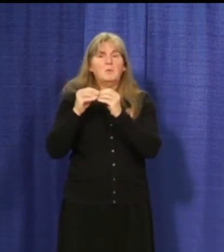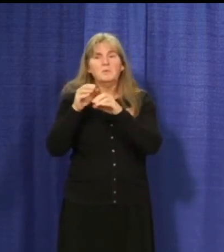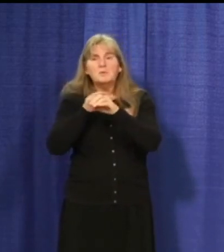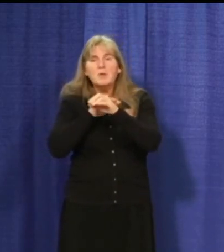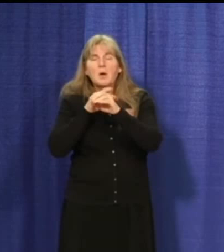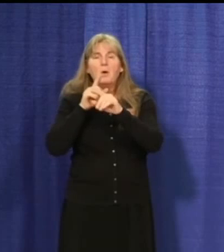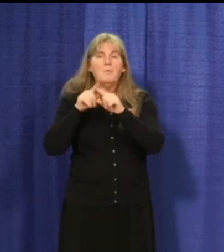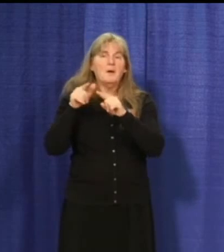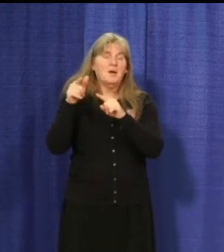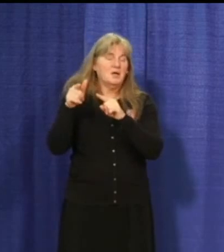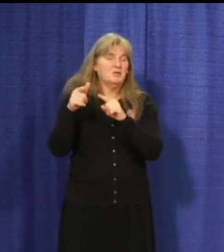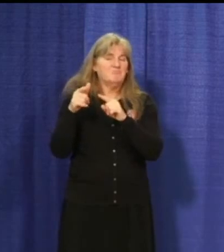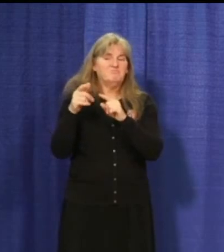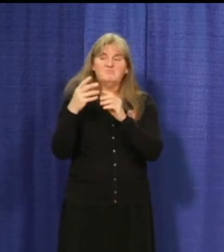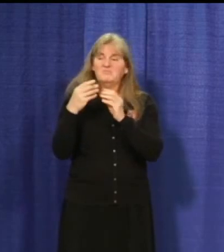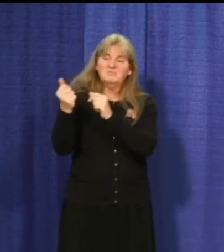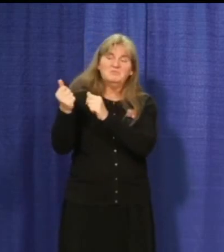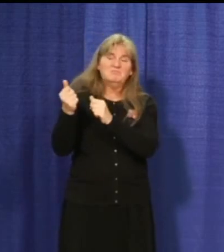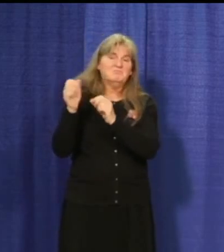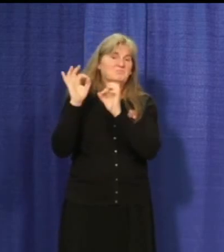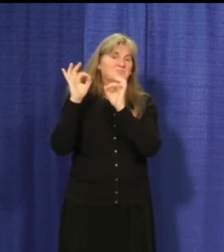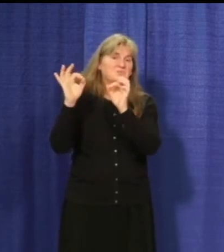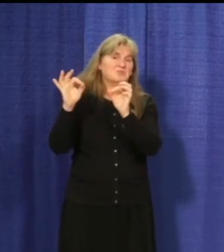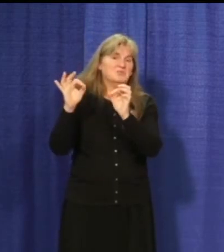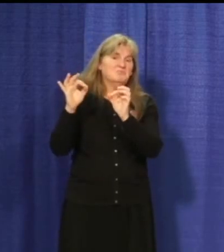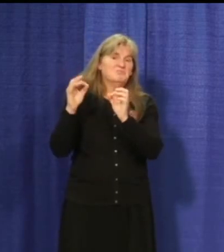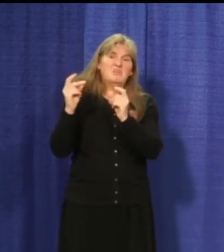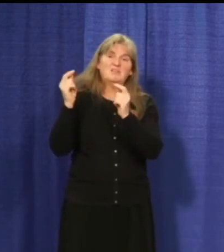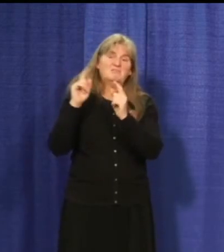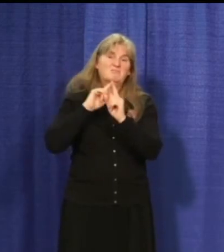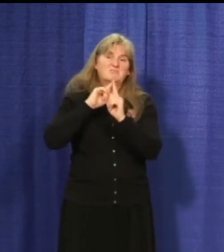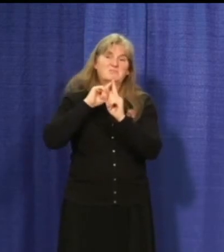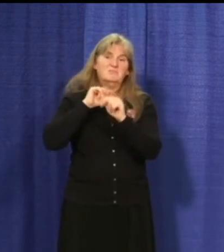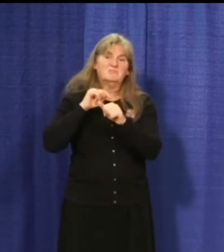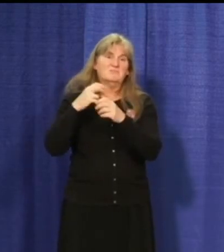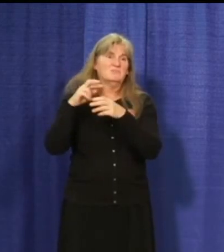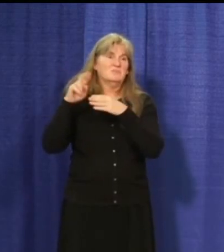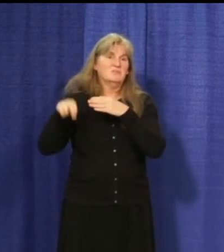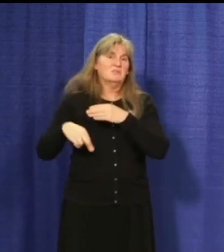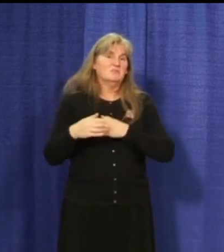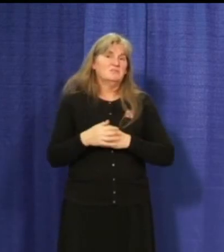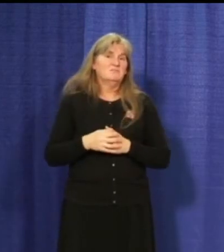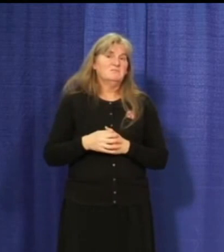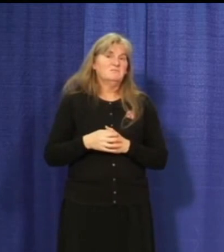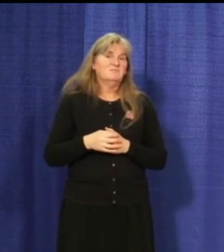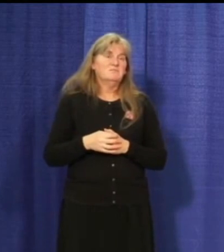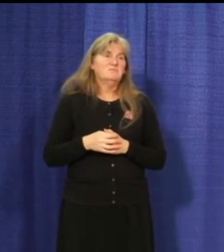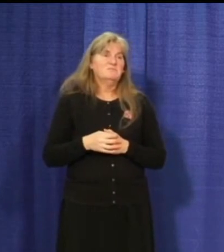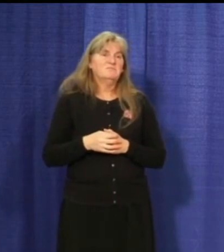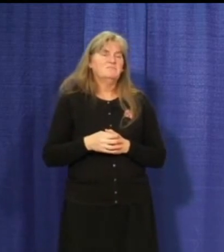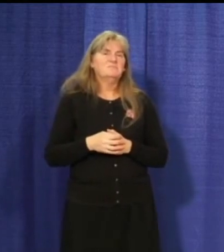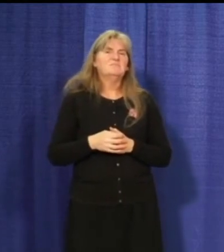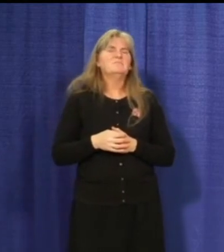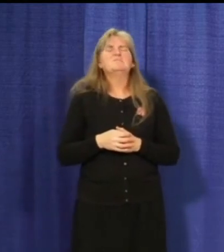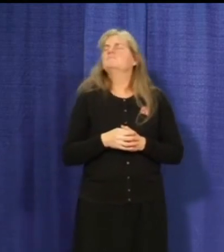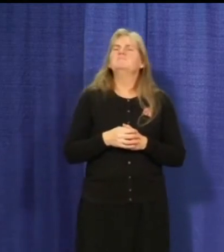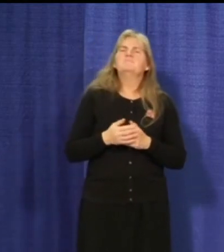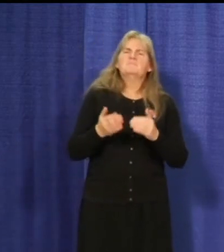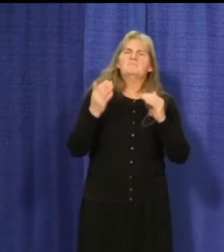lab, the turnaround time continues to be very good. Thank you. We'll move to Laura Howells.